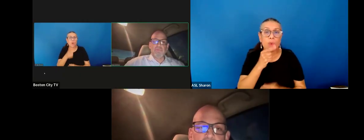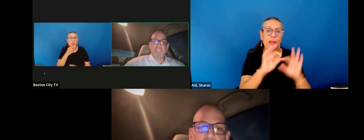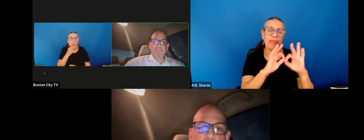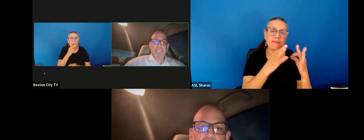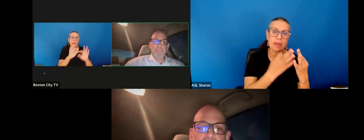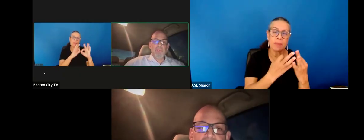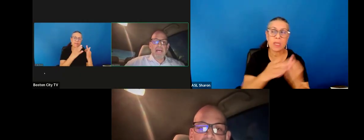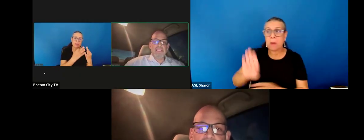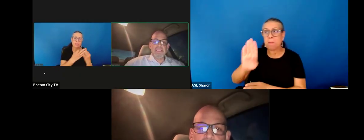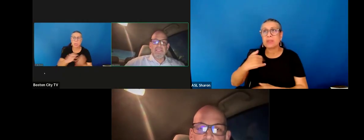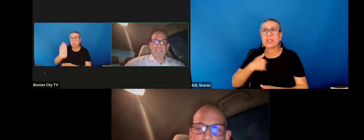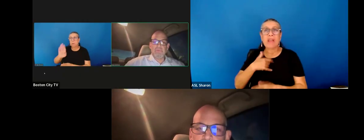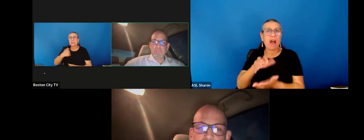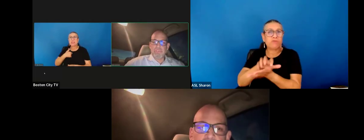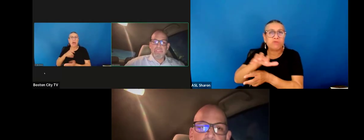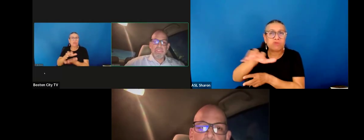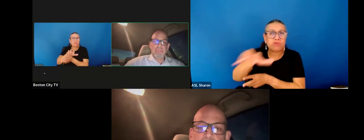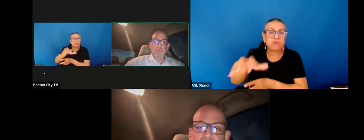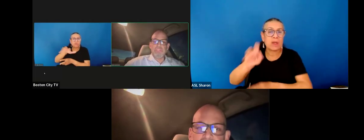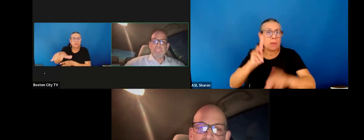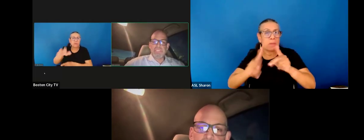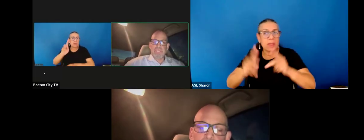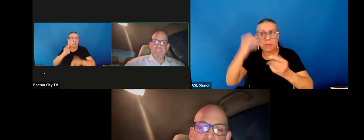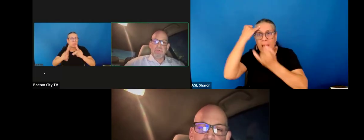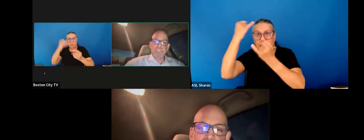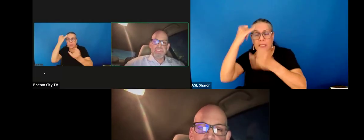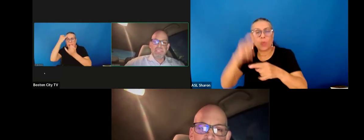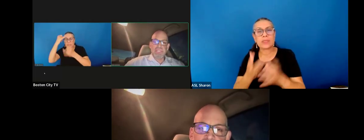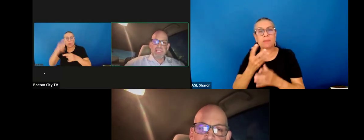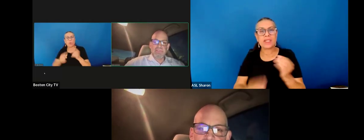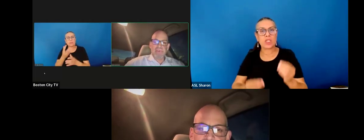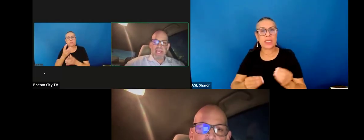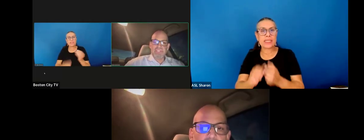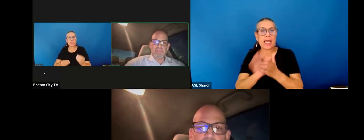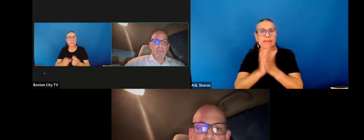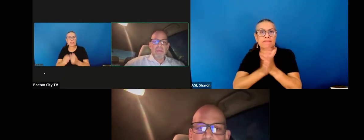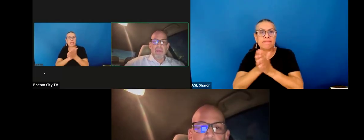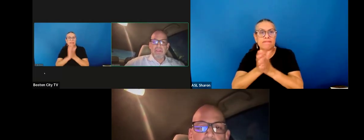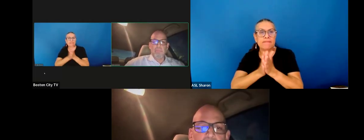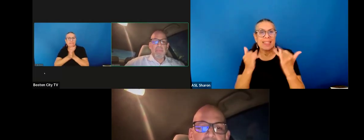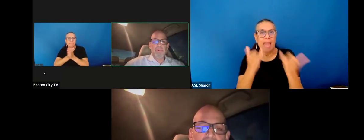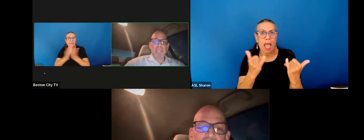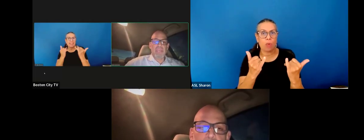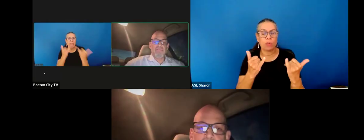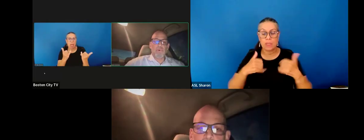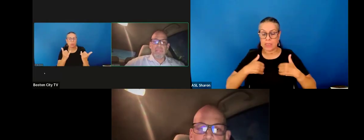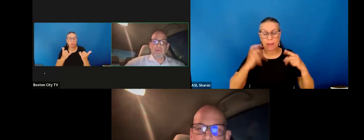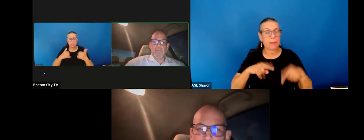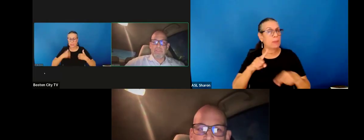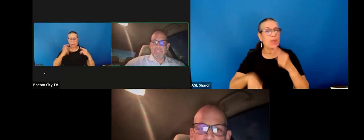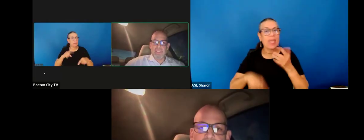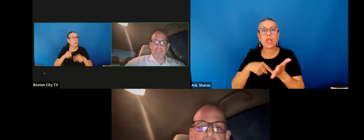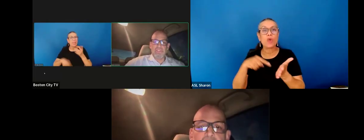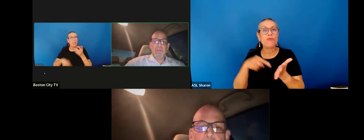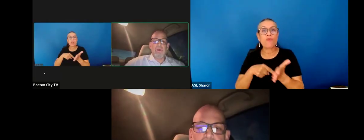is rich in people, ideas, and resources. What's missing is urgency and collective action. Our young people can't afford